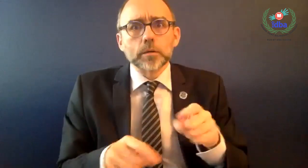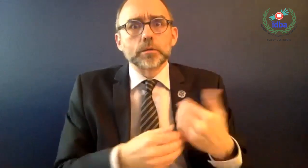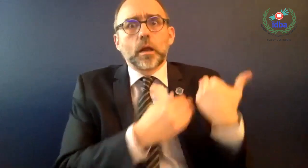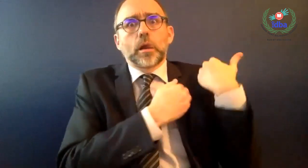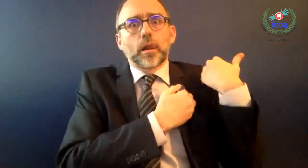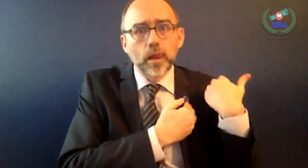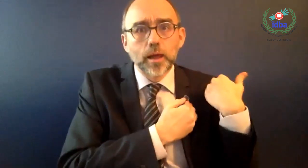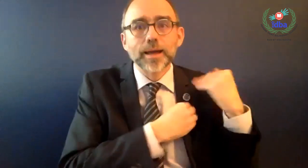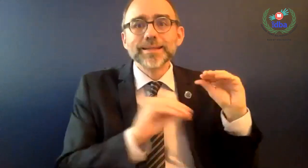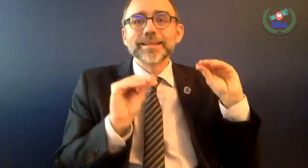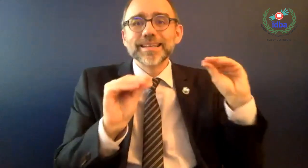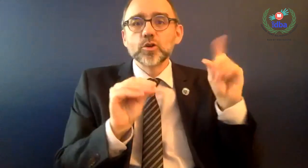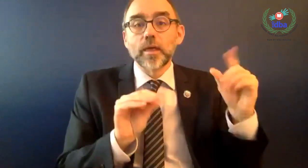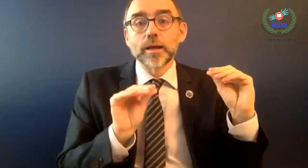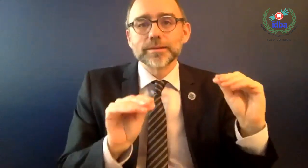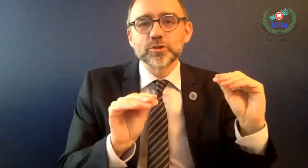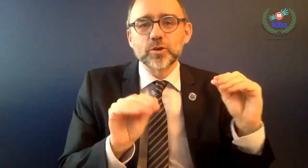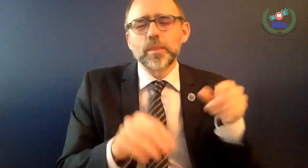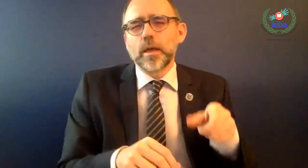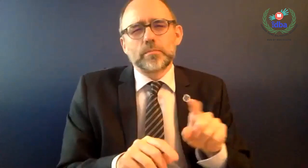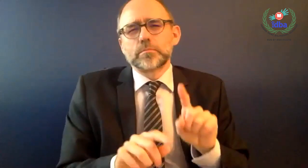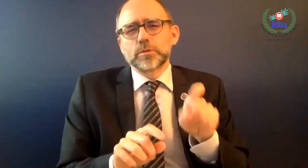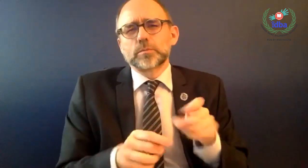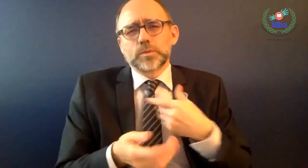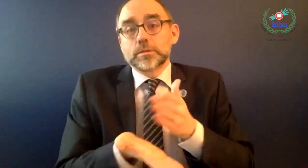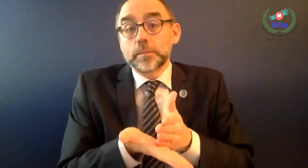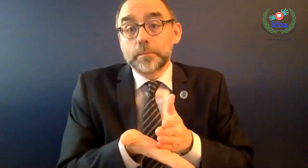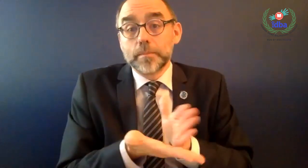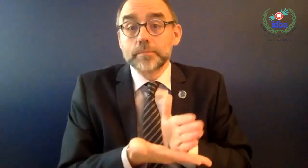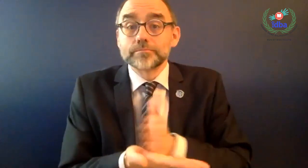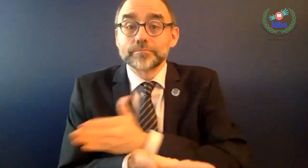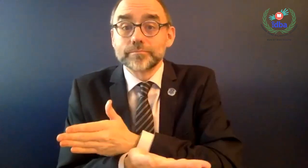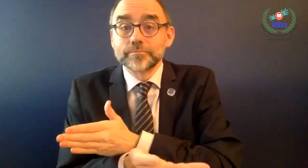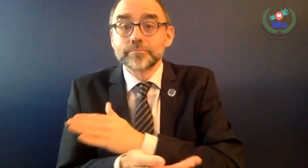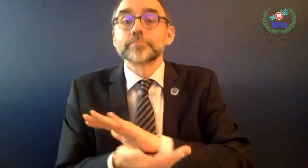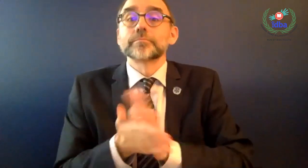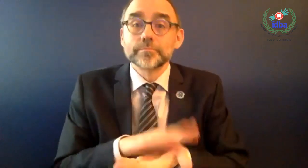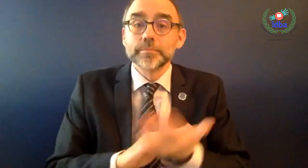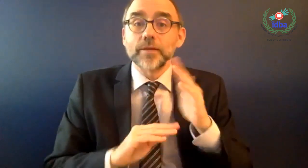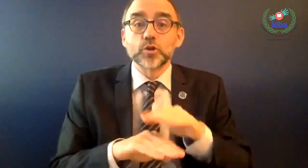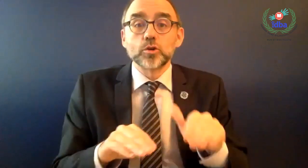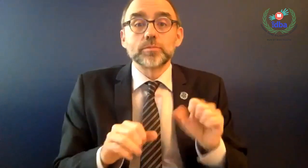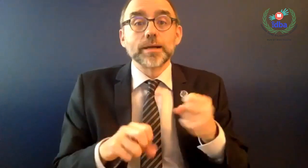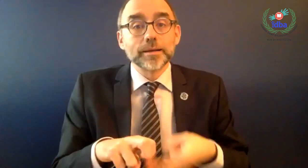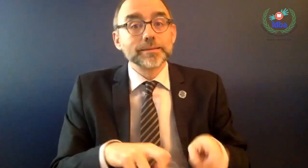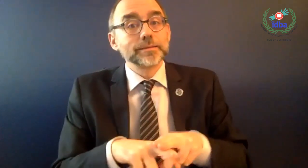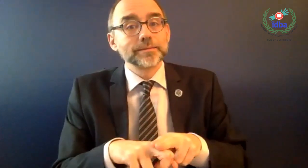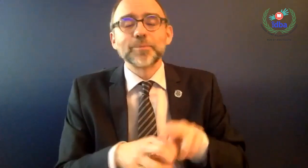requirement, it is always a big hurdle or big challenge for the deaf community if they don't get